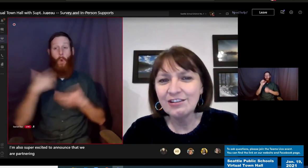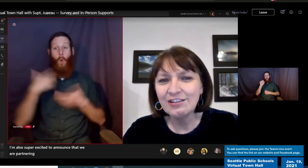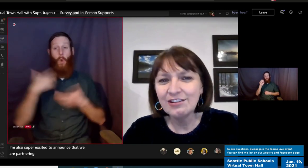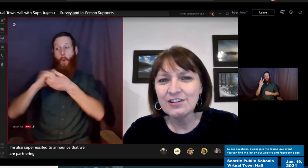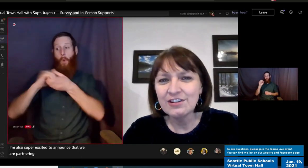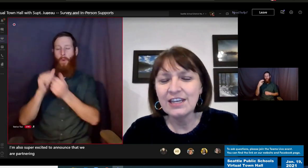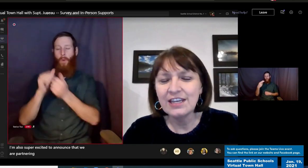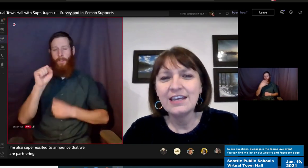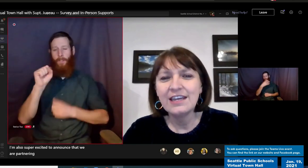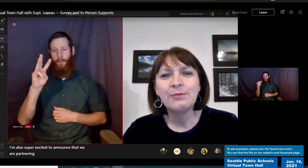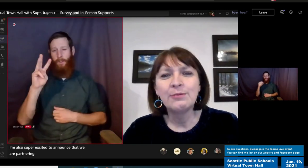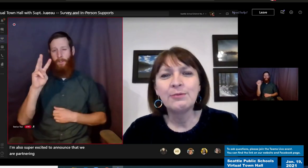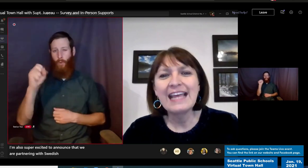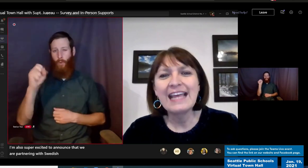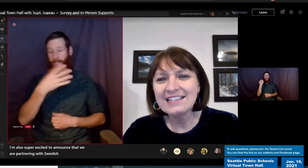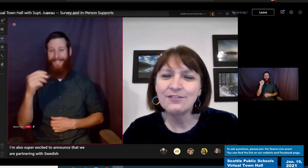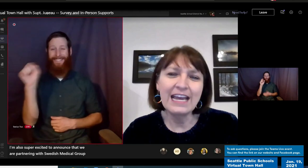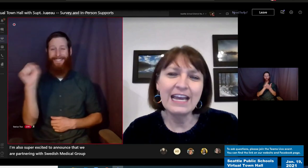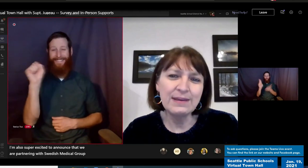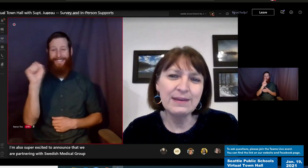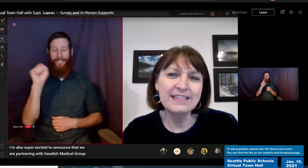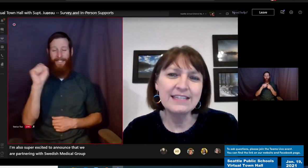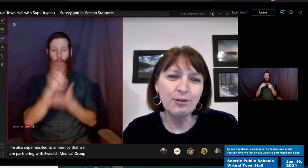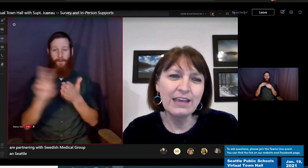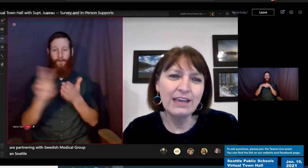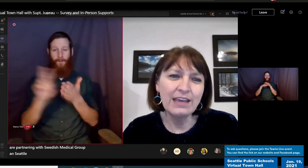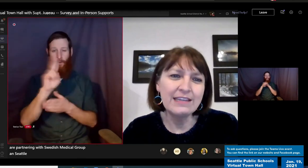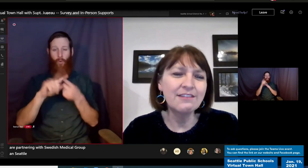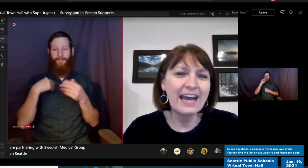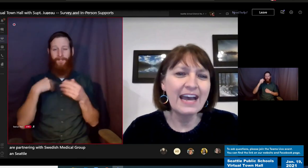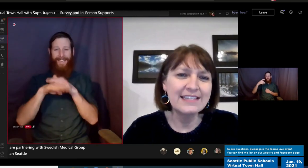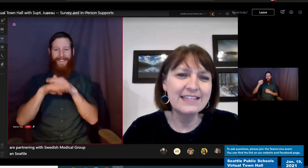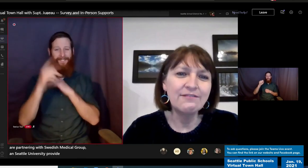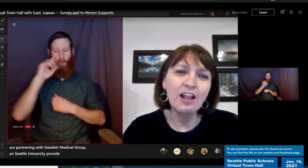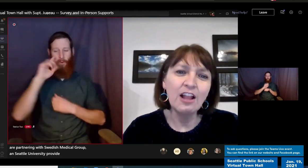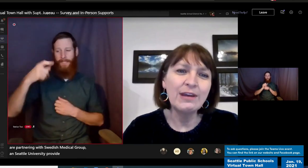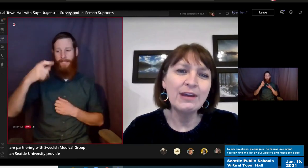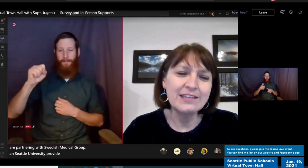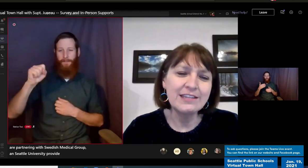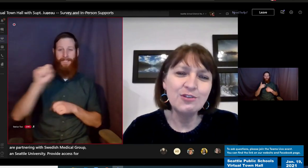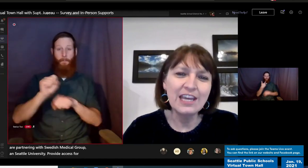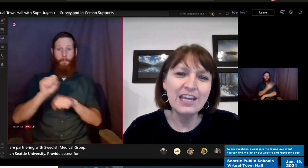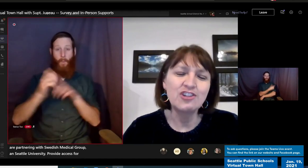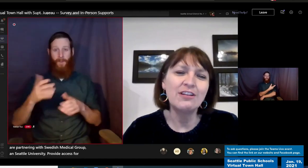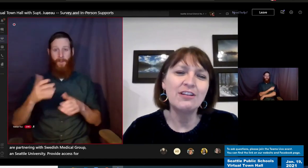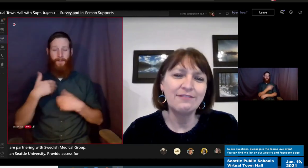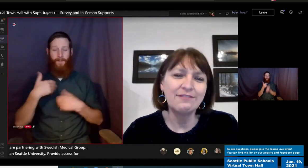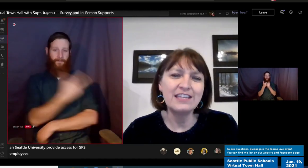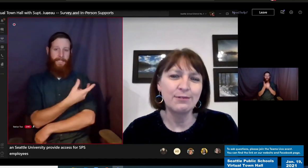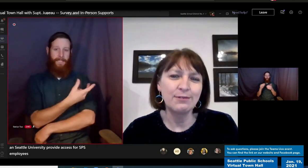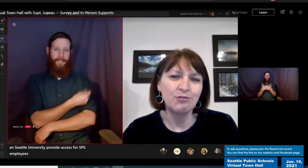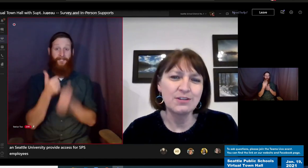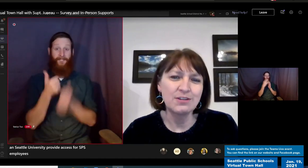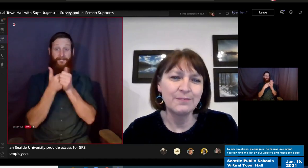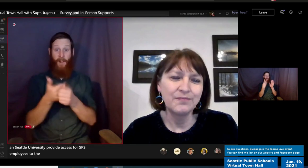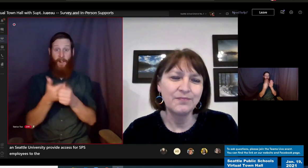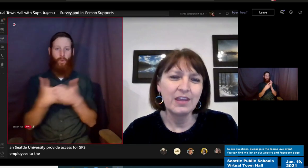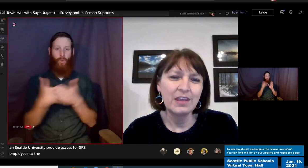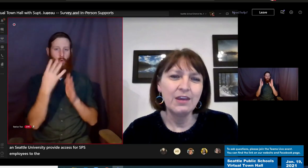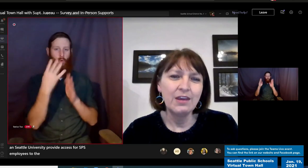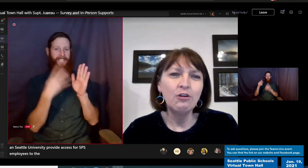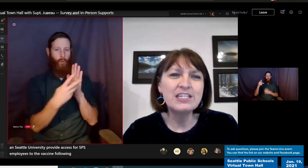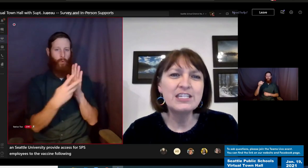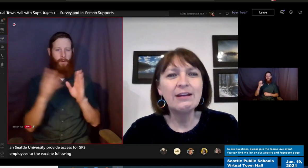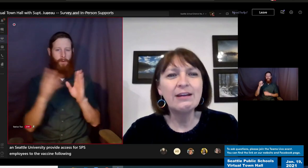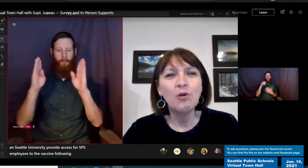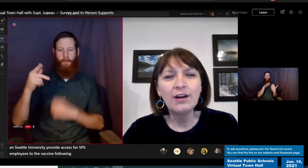University to provide access for SPS employees to the vaccine following this new schedule and phased approach. We'll